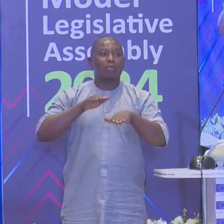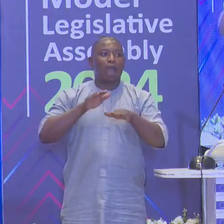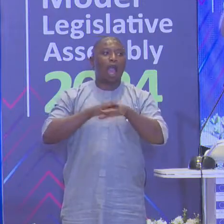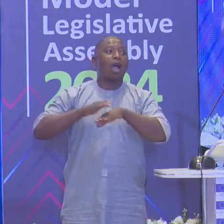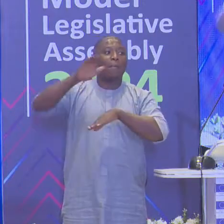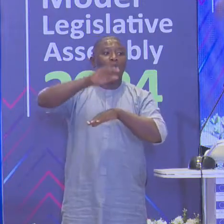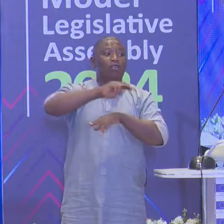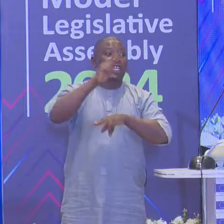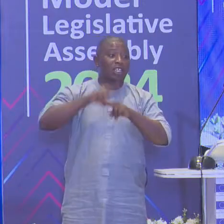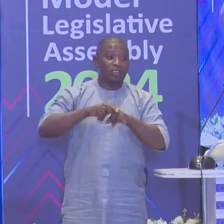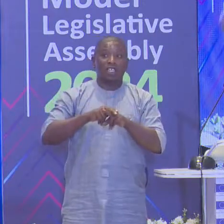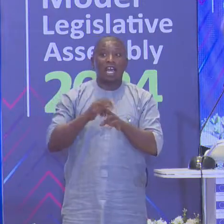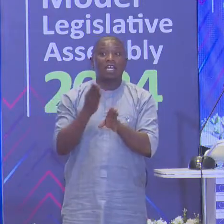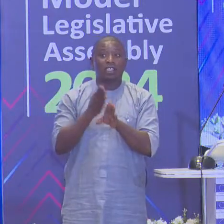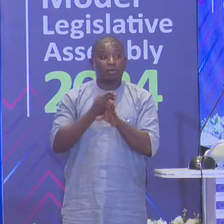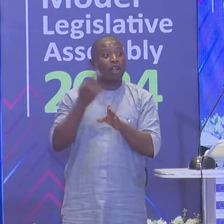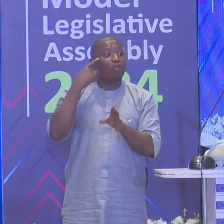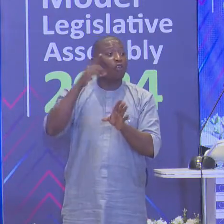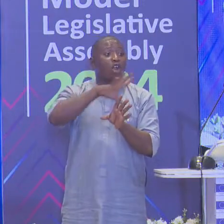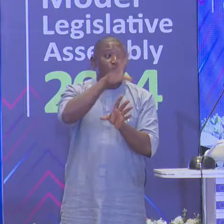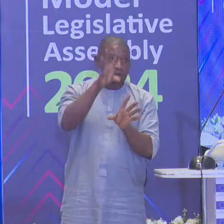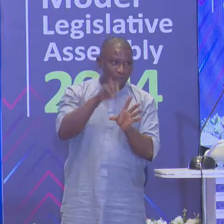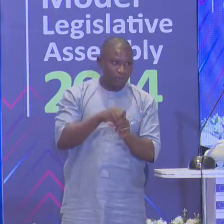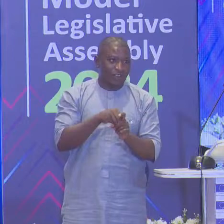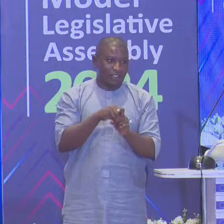for inclusivity.